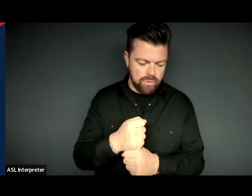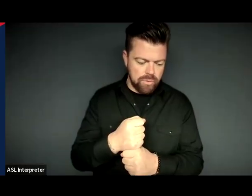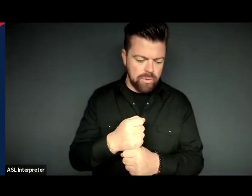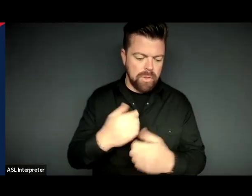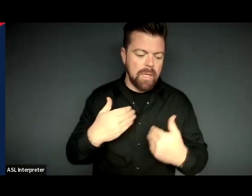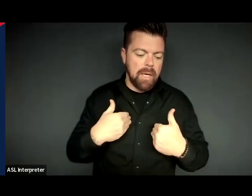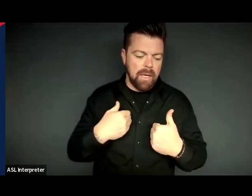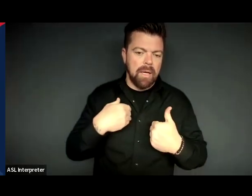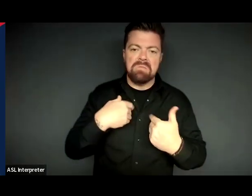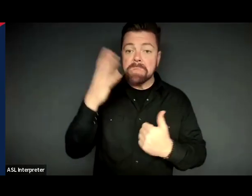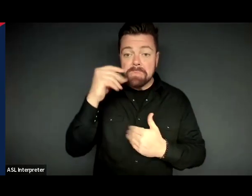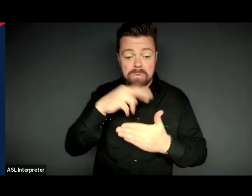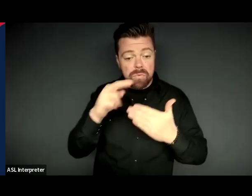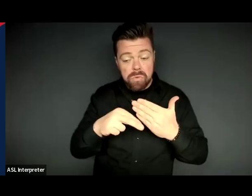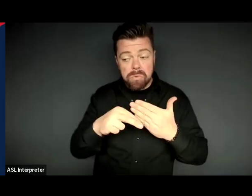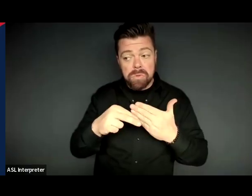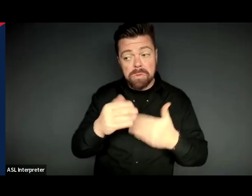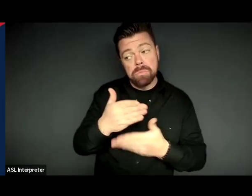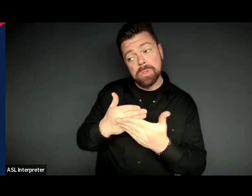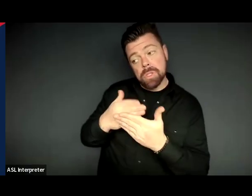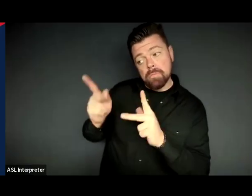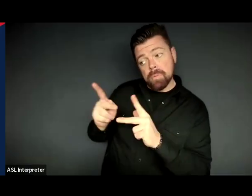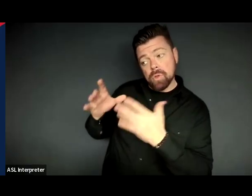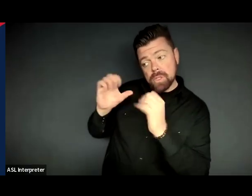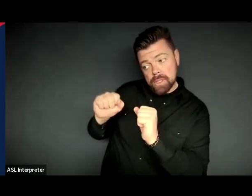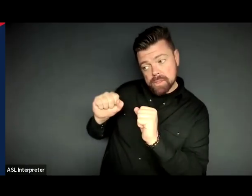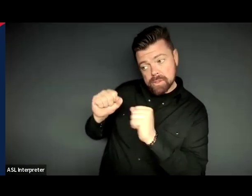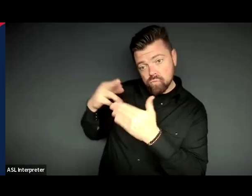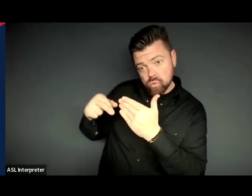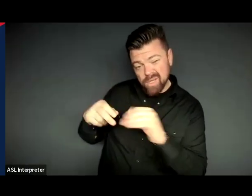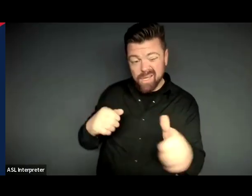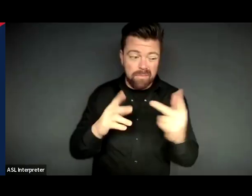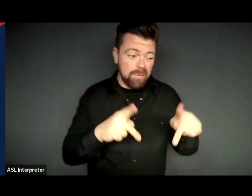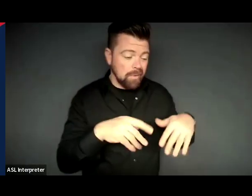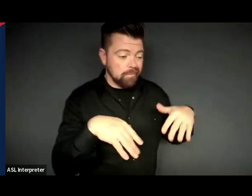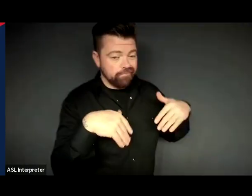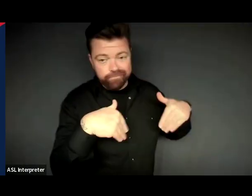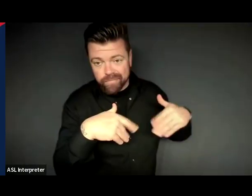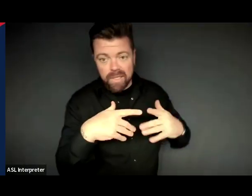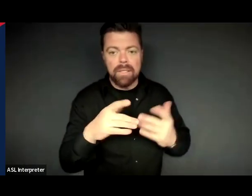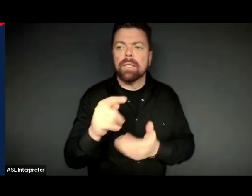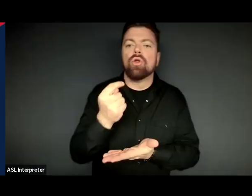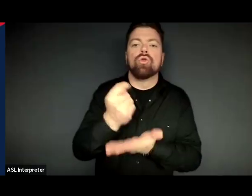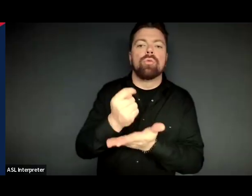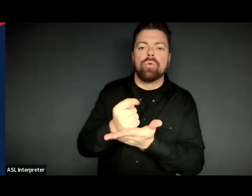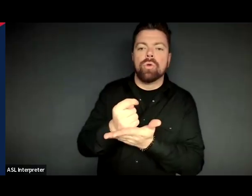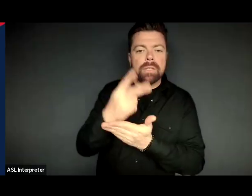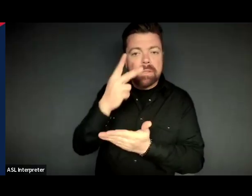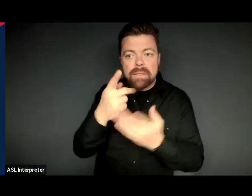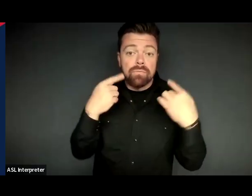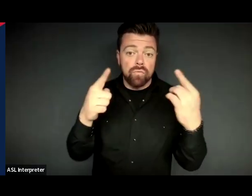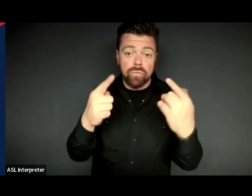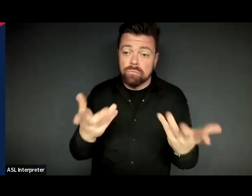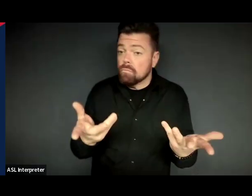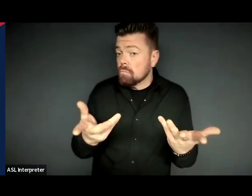results. Some people do not. You're going to have to go get out in a therapeutic session to see how well it's working. It might not